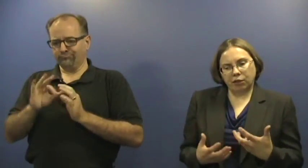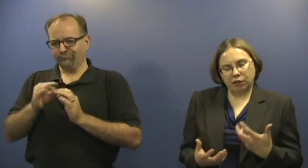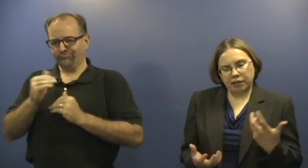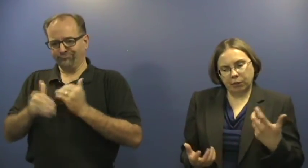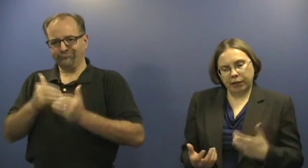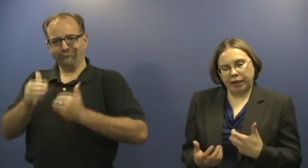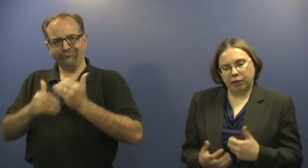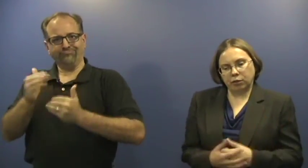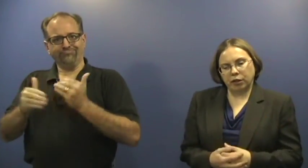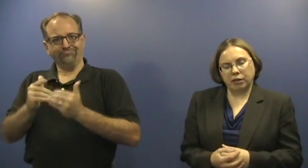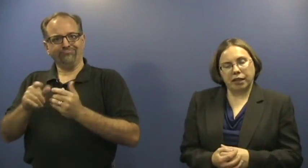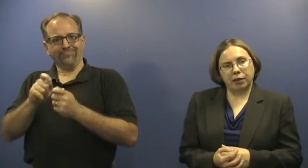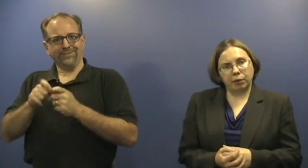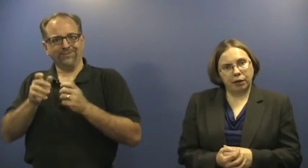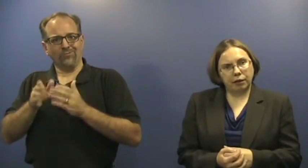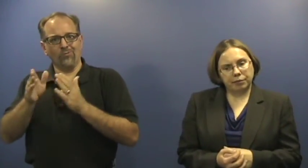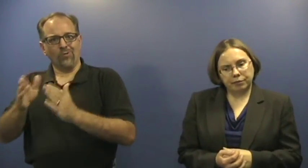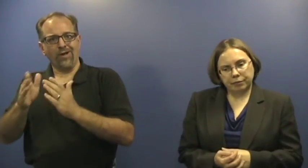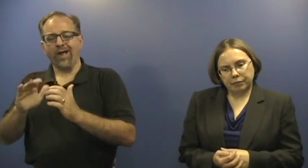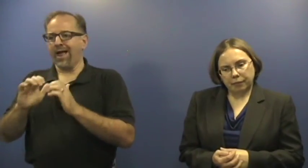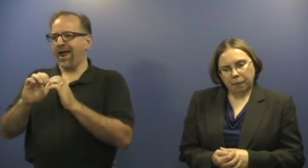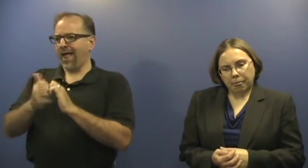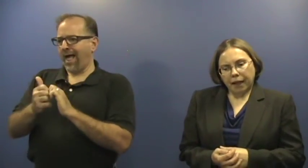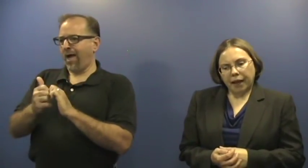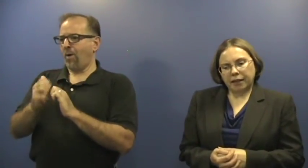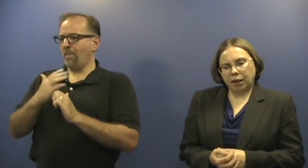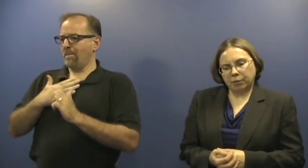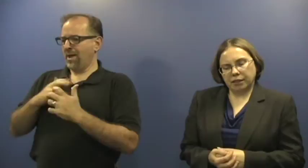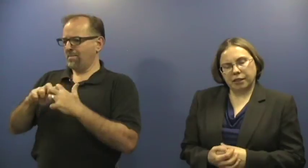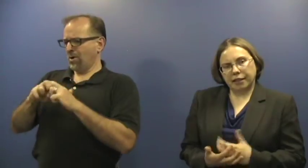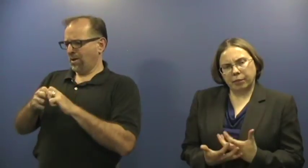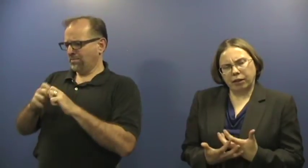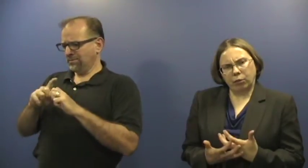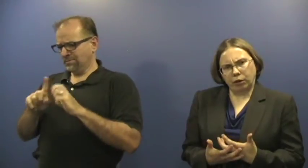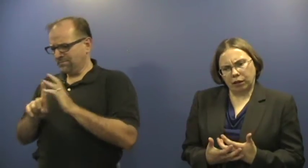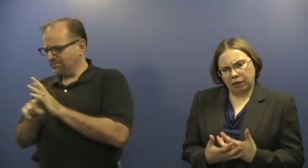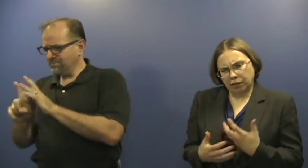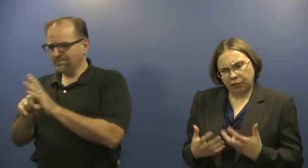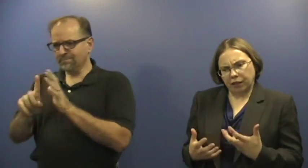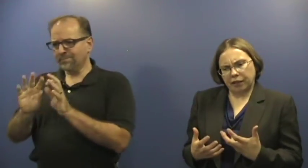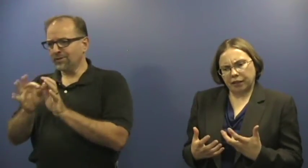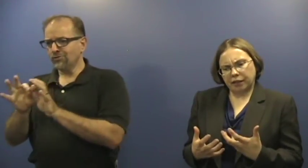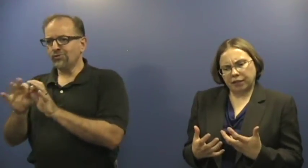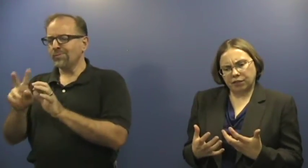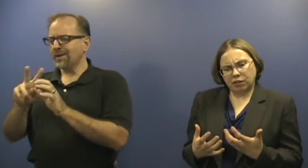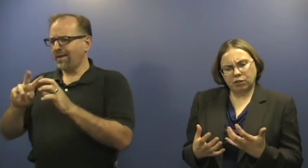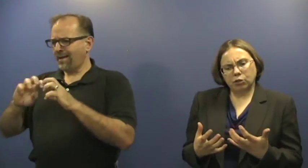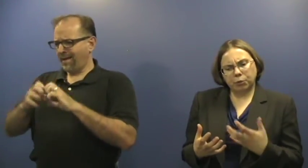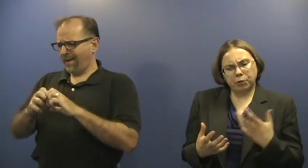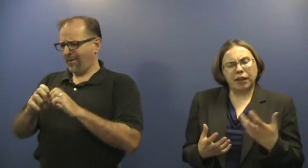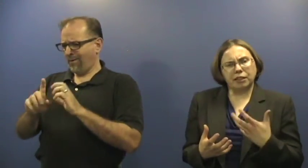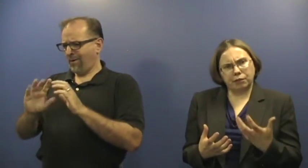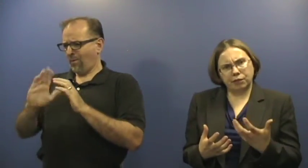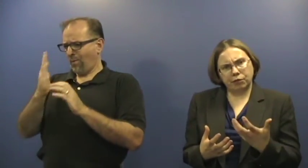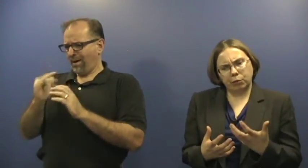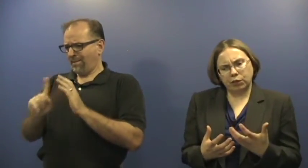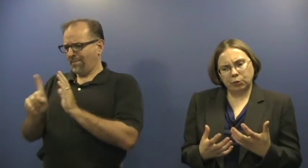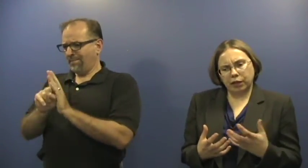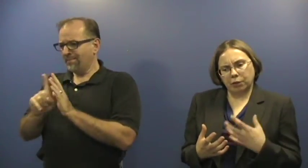that we encounter in our daily work. And it helps us to think about our work a little differently. It gives us new perspectives from which we can